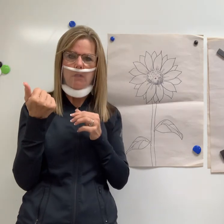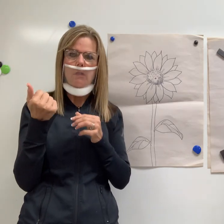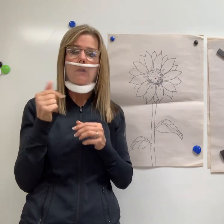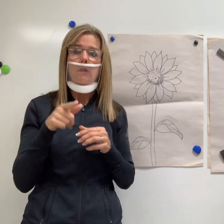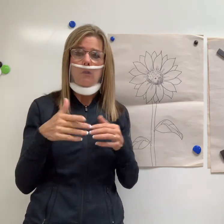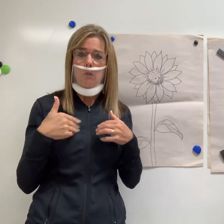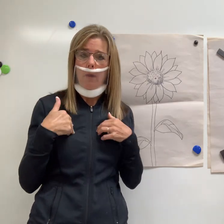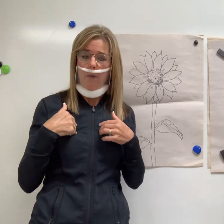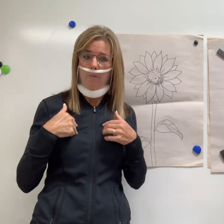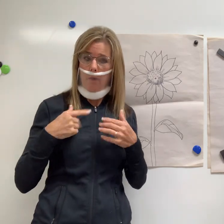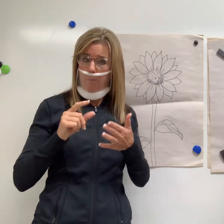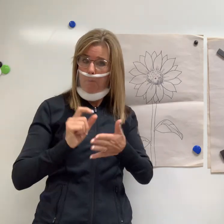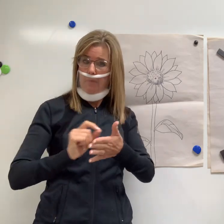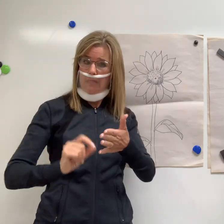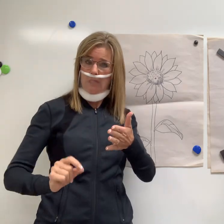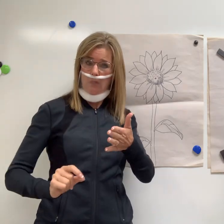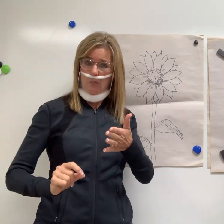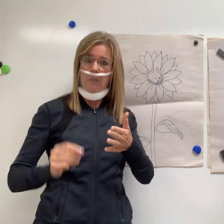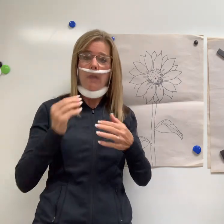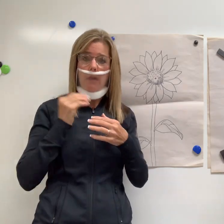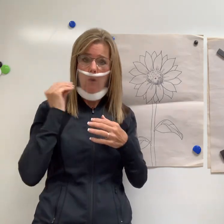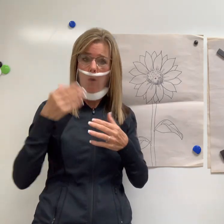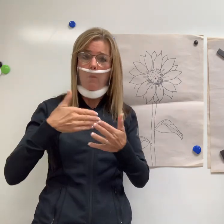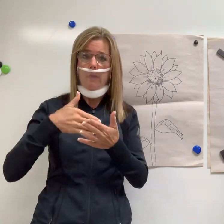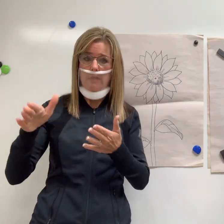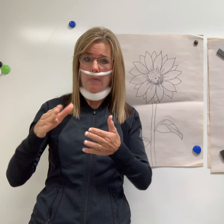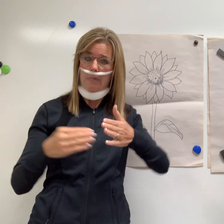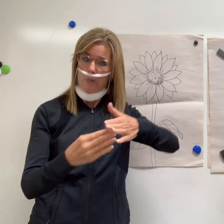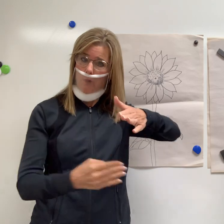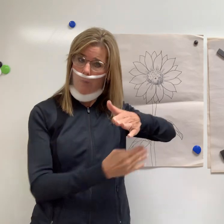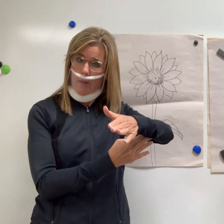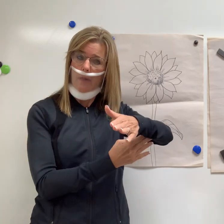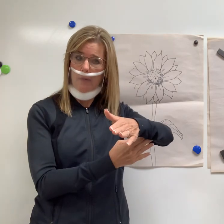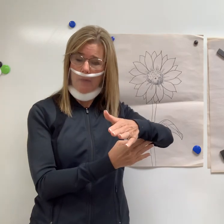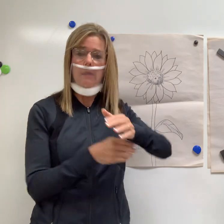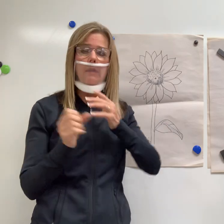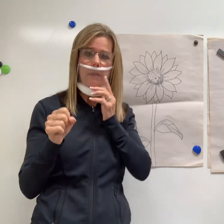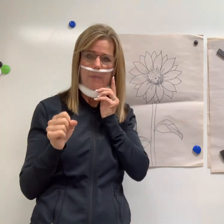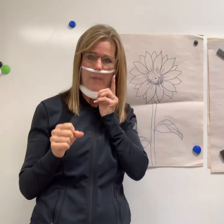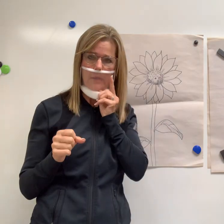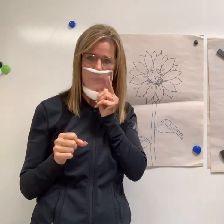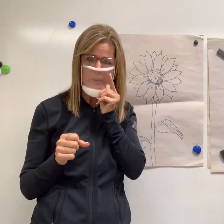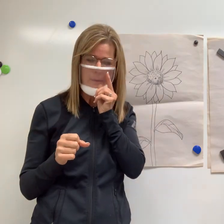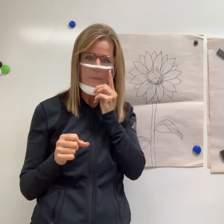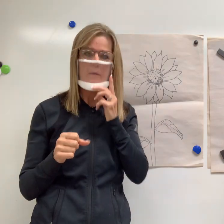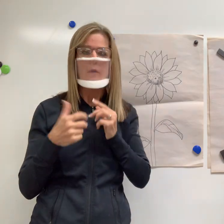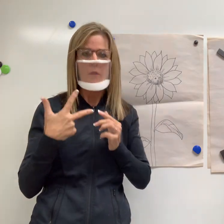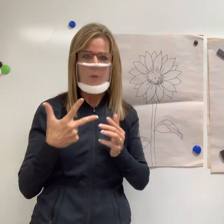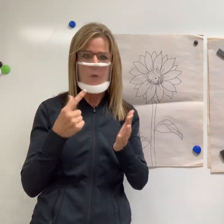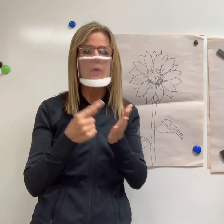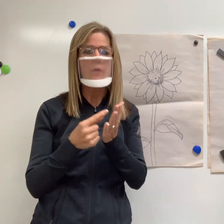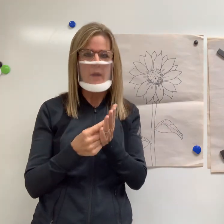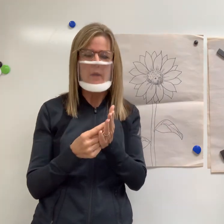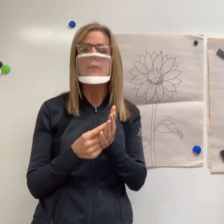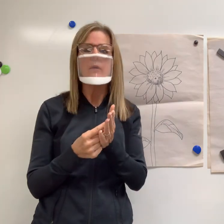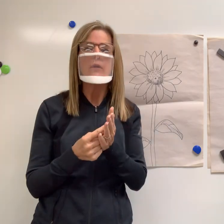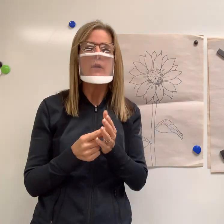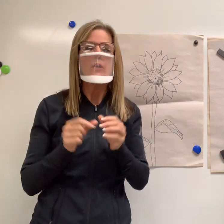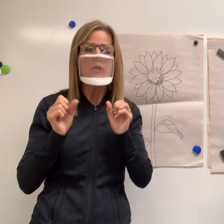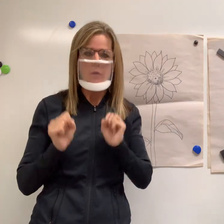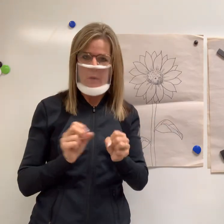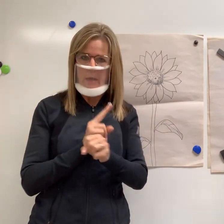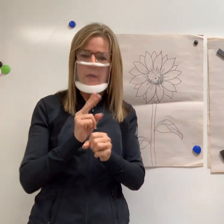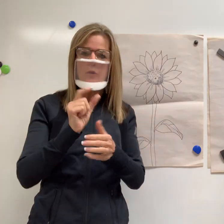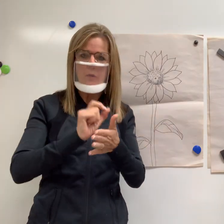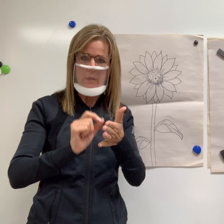at least a pencil at home that we sent home with you in your packets. Yes, third graders, you can use a pencil to draw,